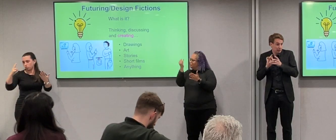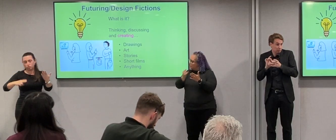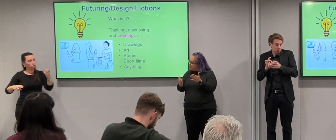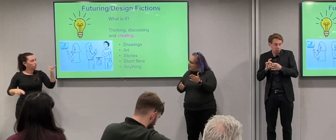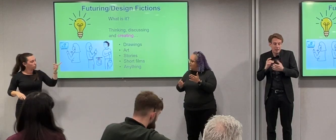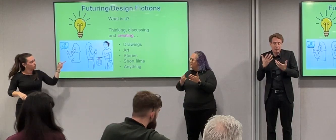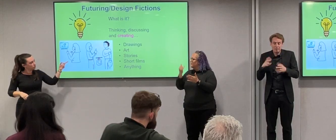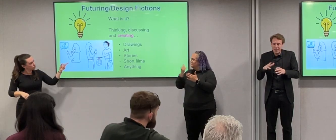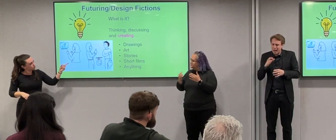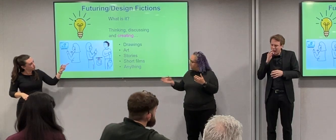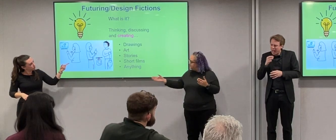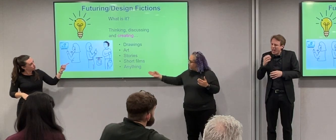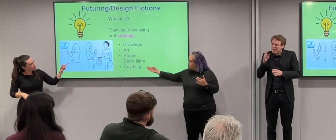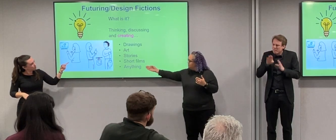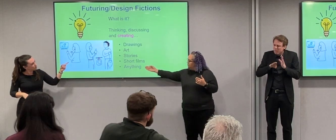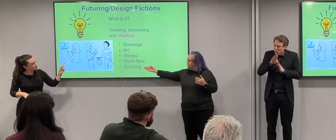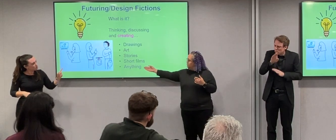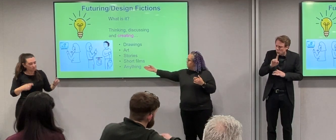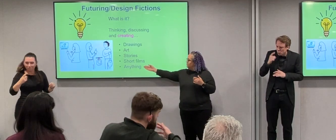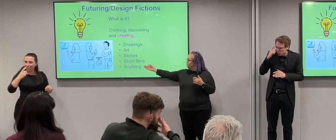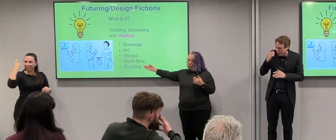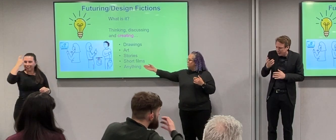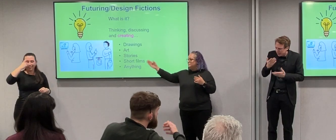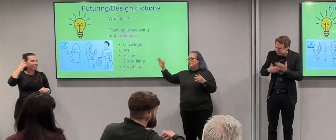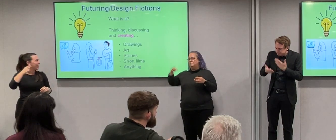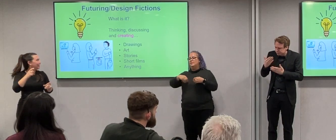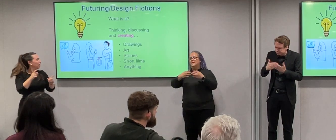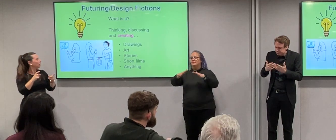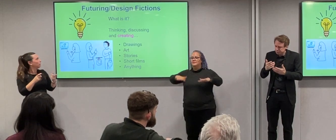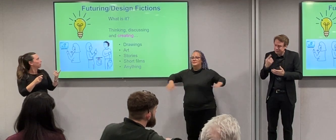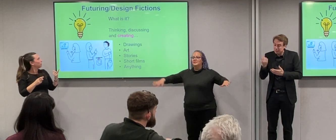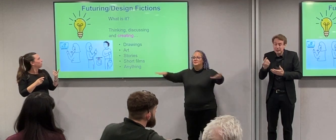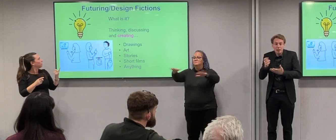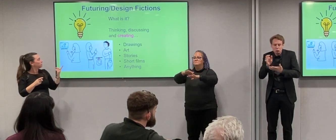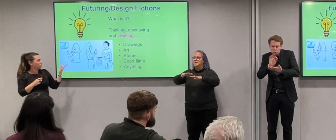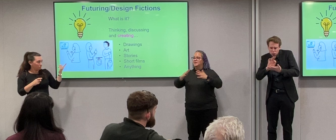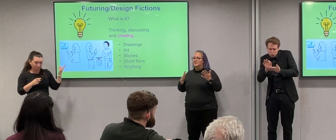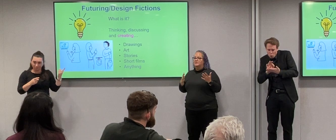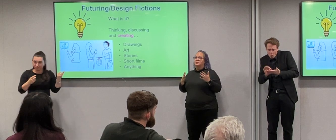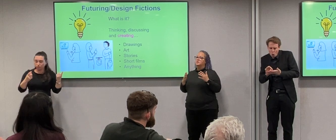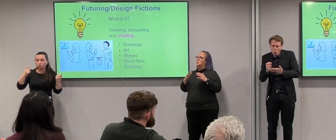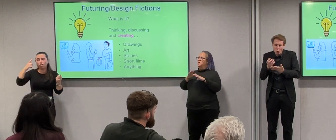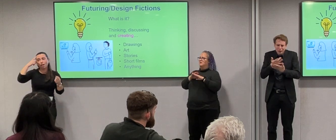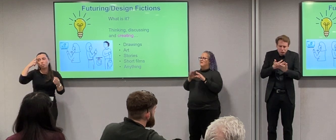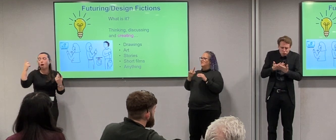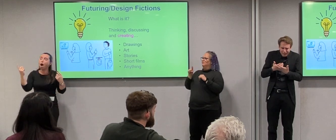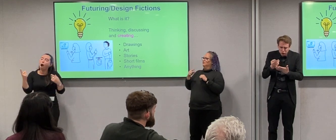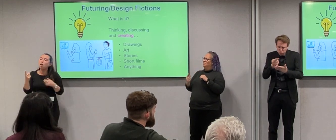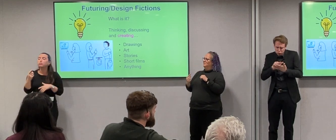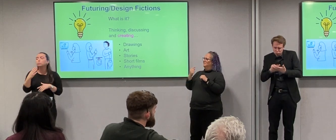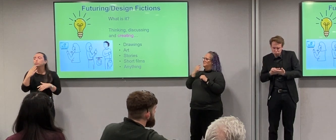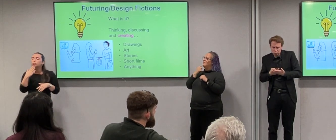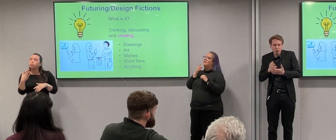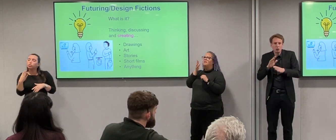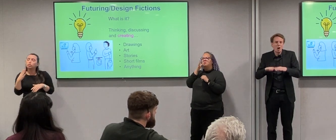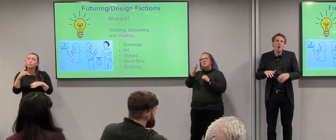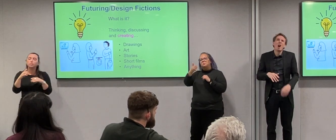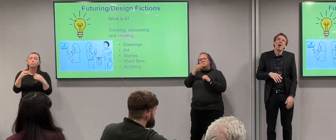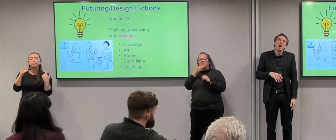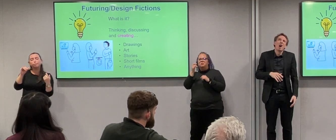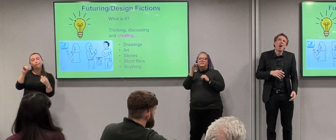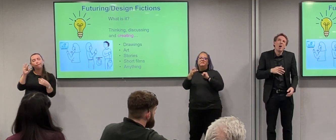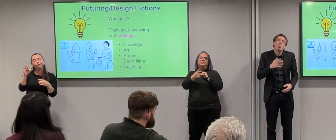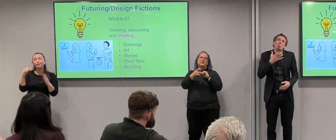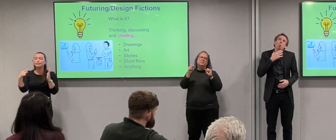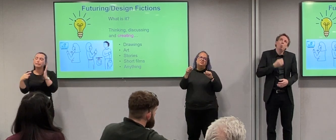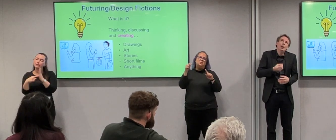and illustrations of their ideas. And it's giving the space to not only just say, oh, it'd be really good if tech could do this